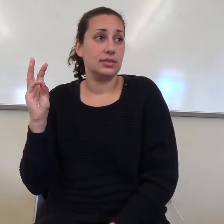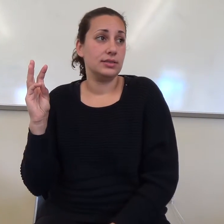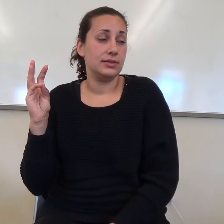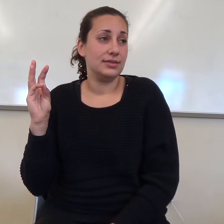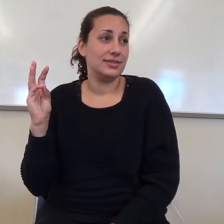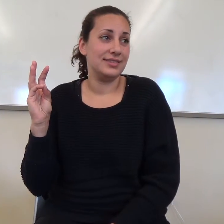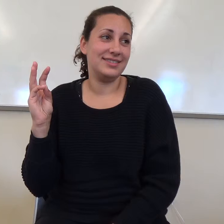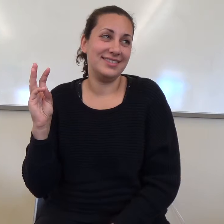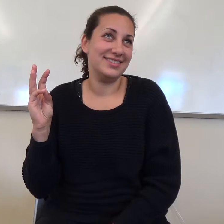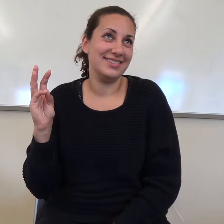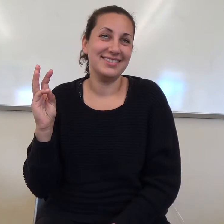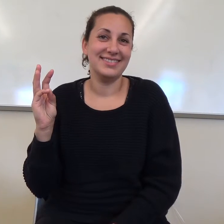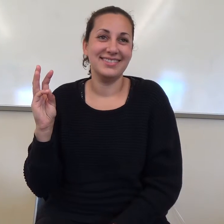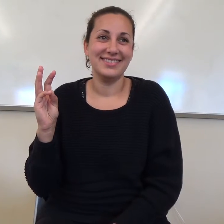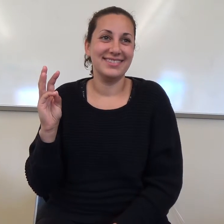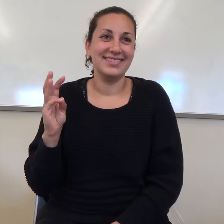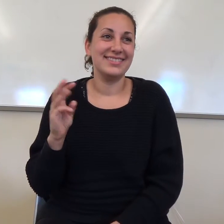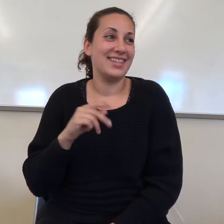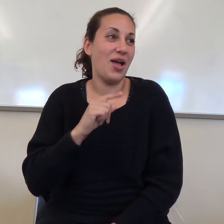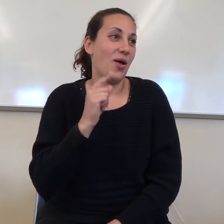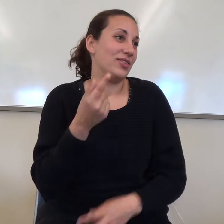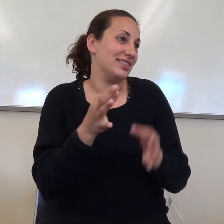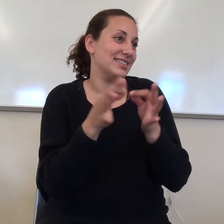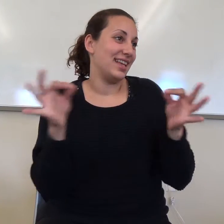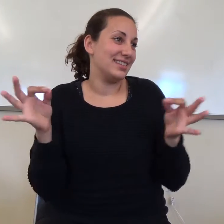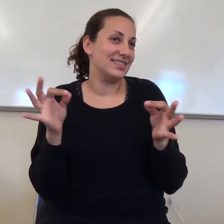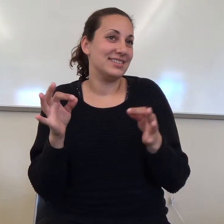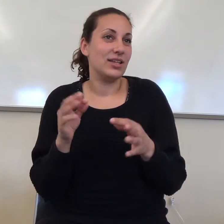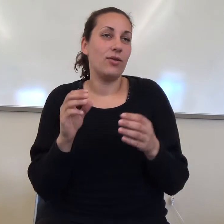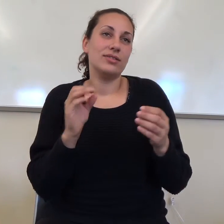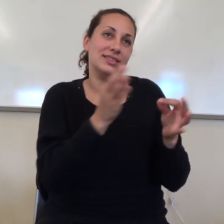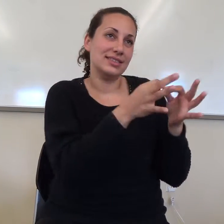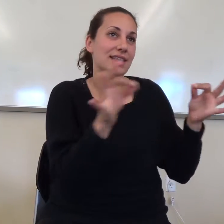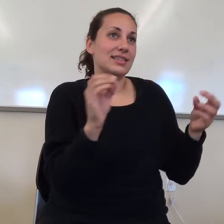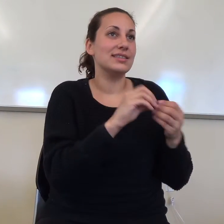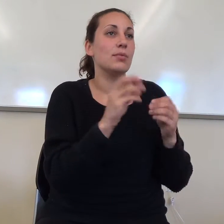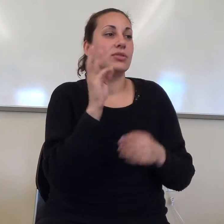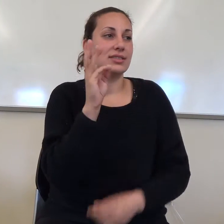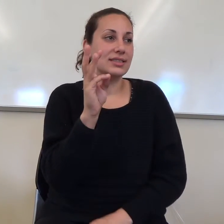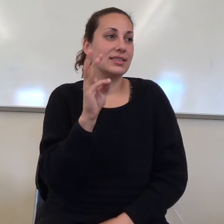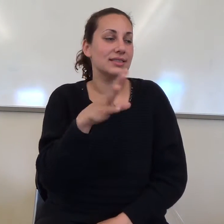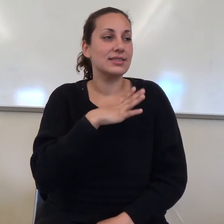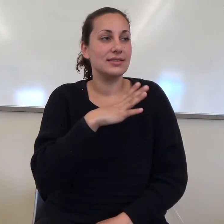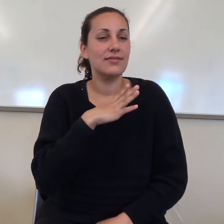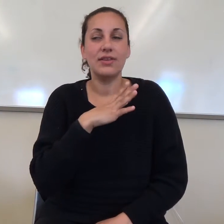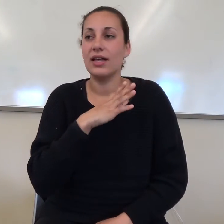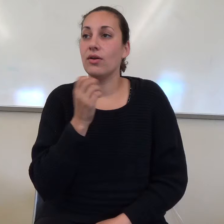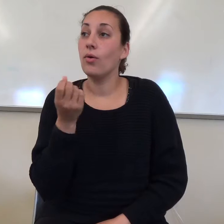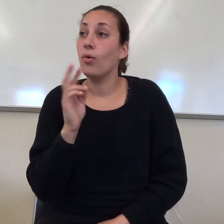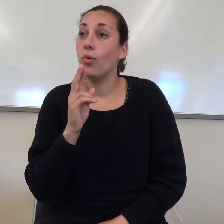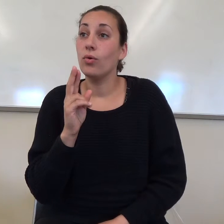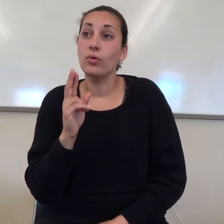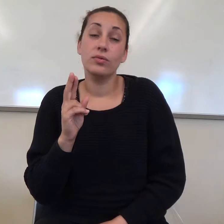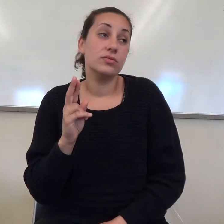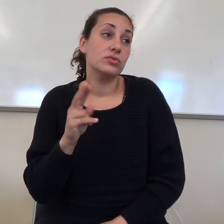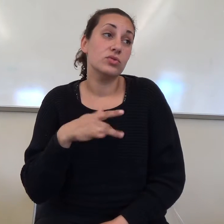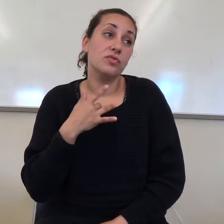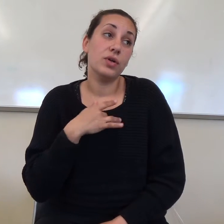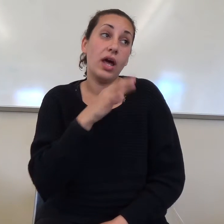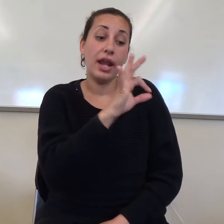and then it's the only sentence that isn't one of these other things. Or you could put down, if you feel stronger, you could put down 9 and 10. The